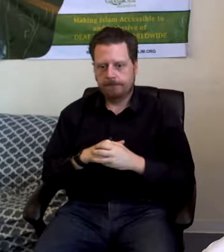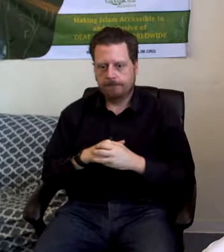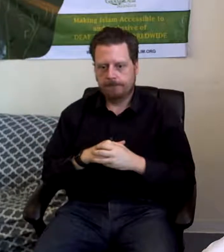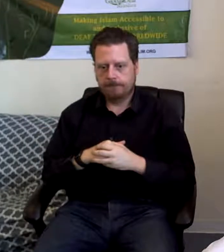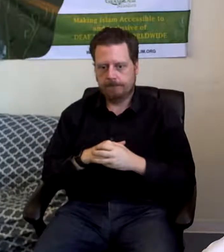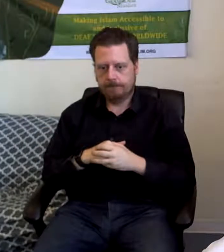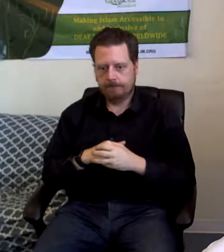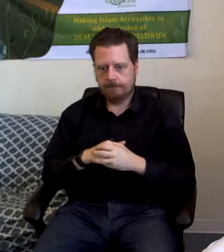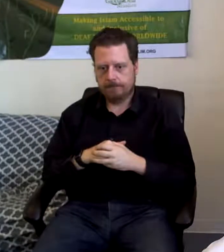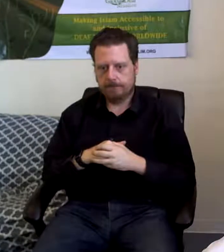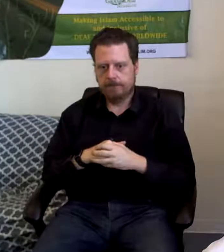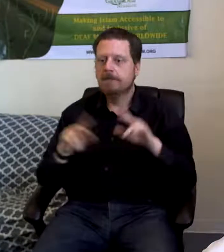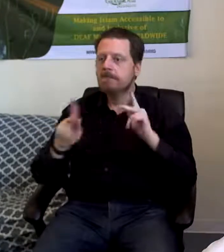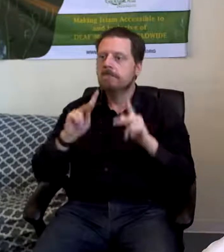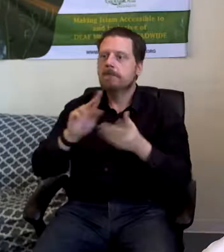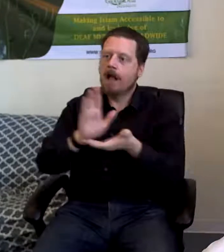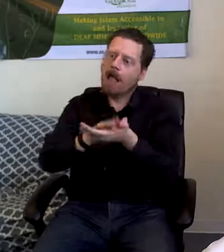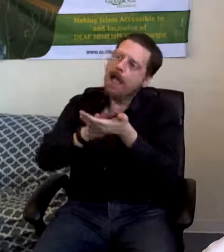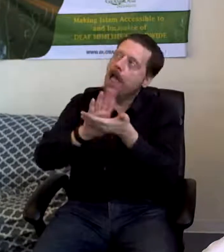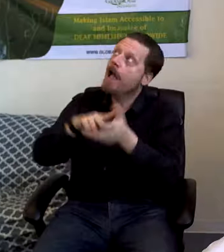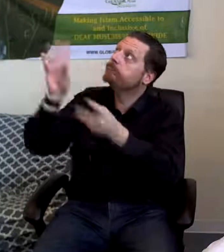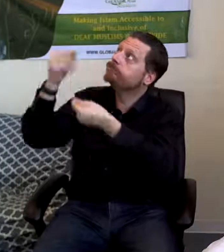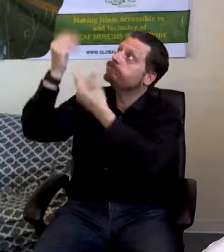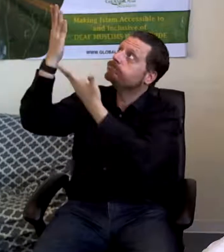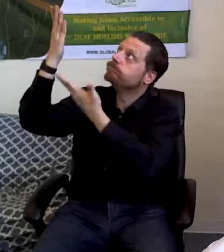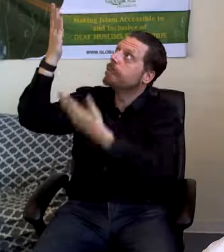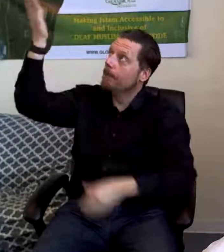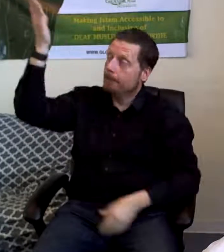in which people praise Him